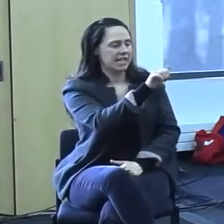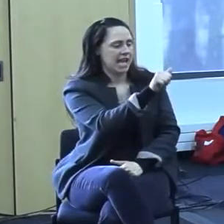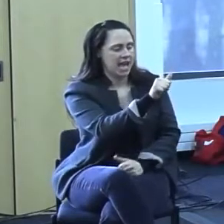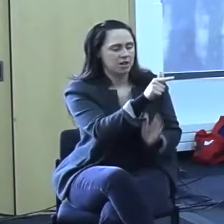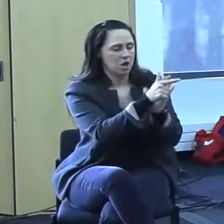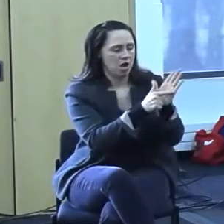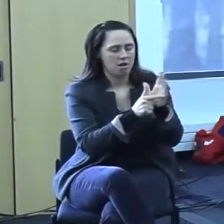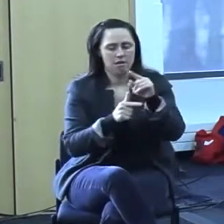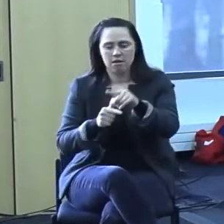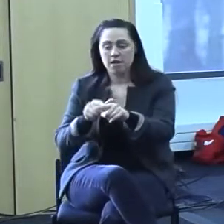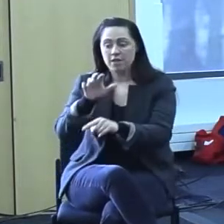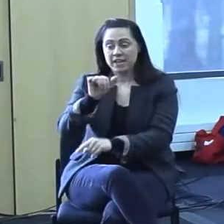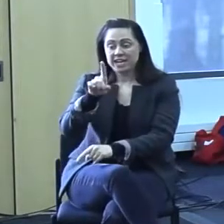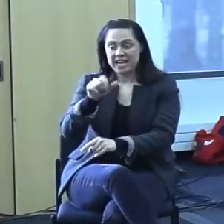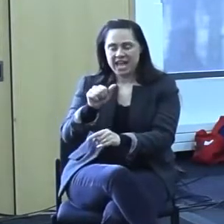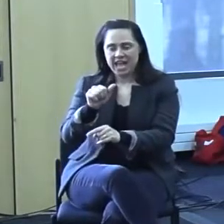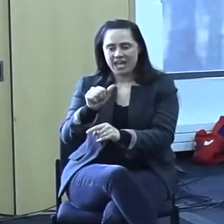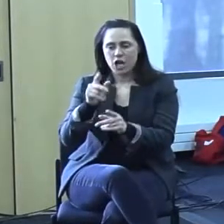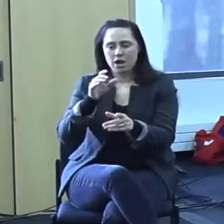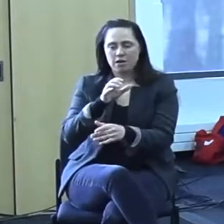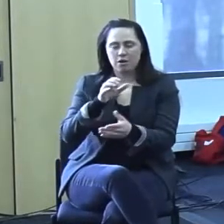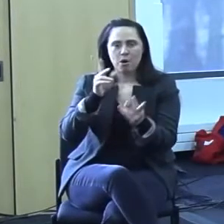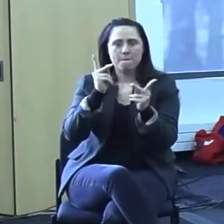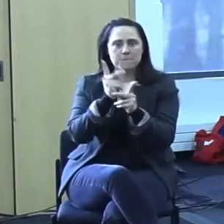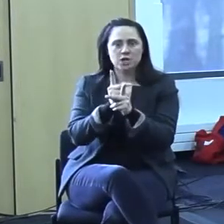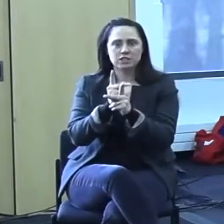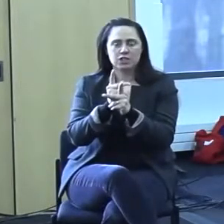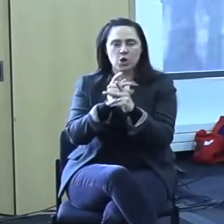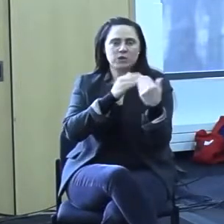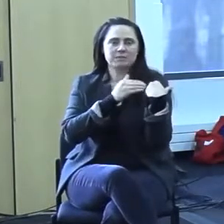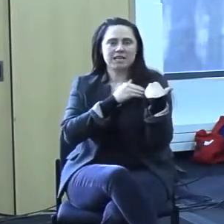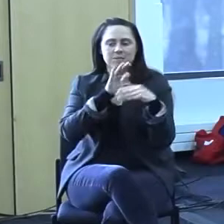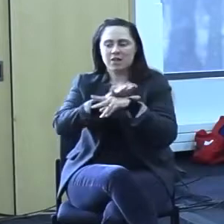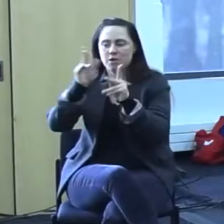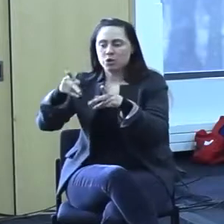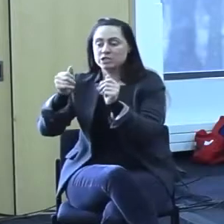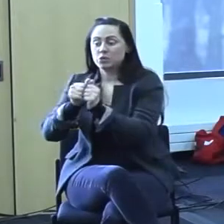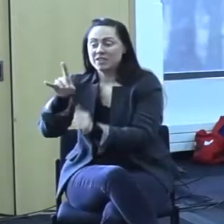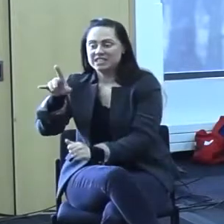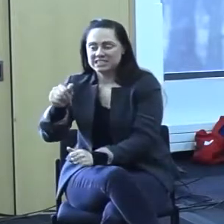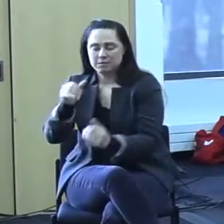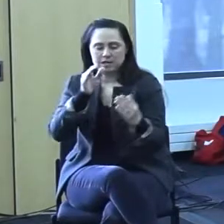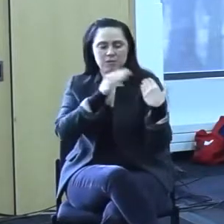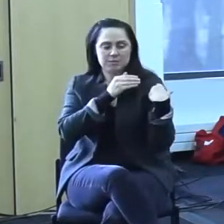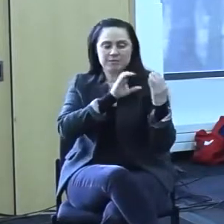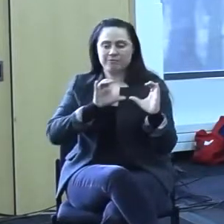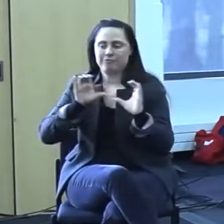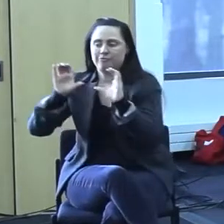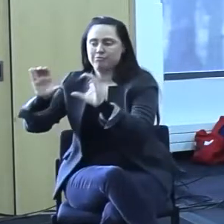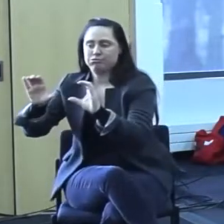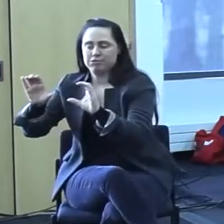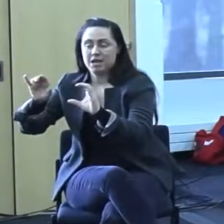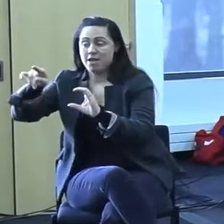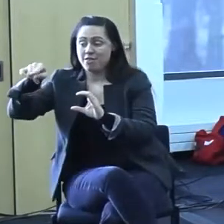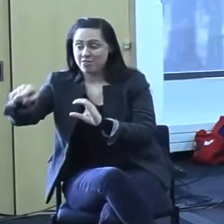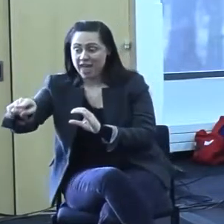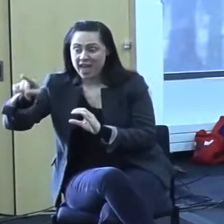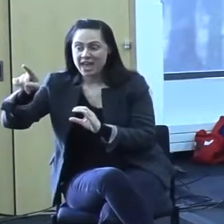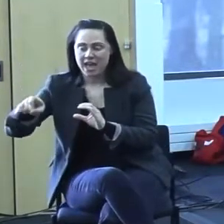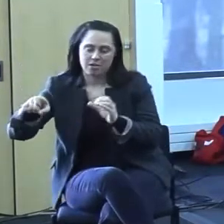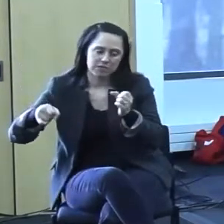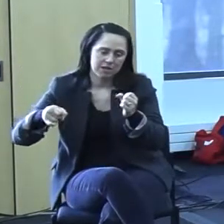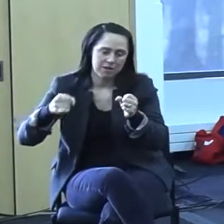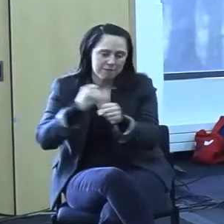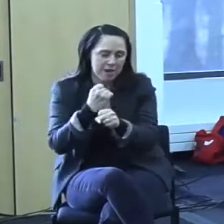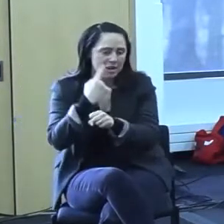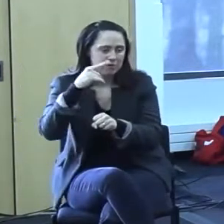puts so much more responsibility on the individual with a disability to have to fight for things. And